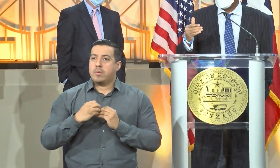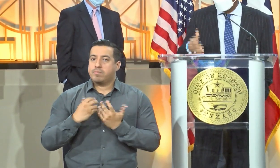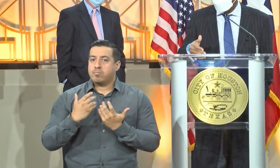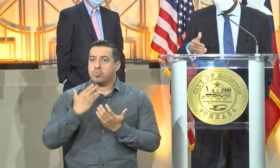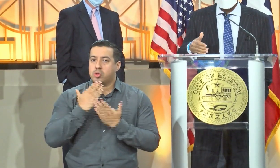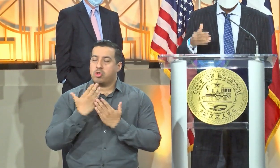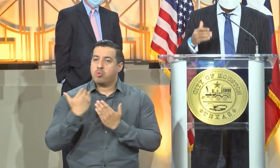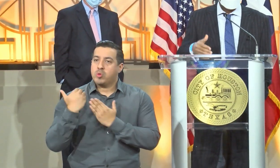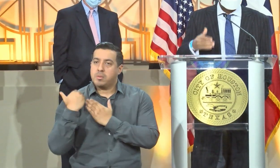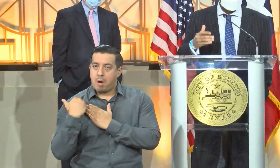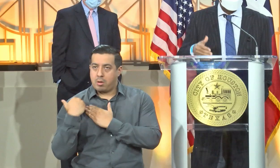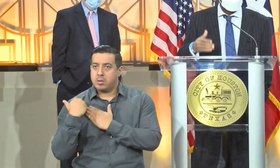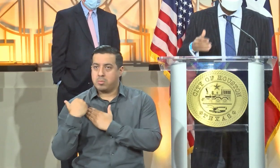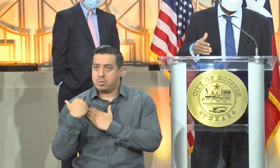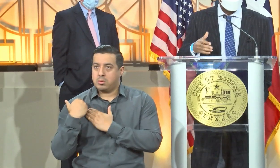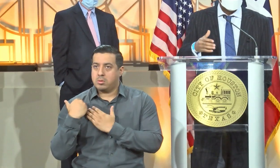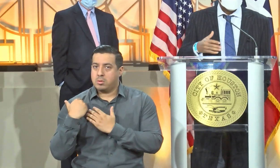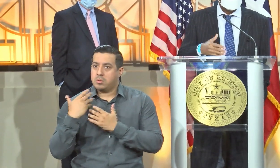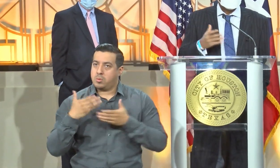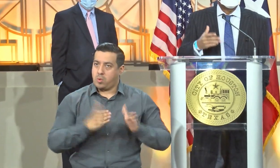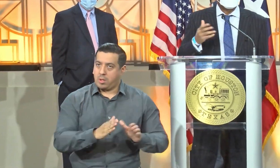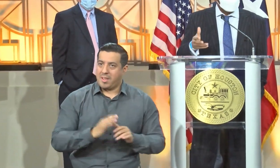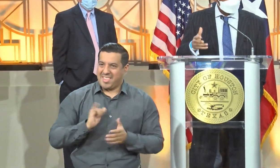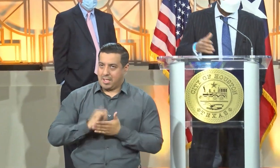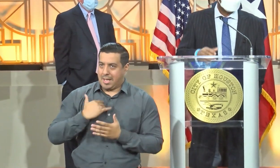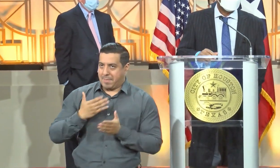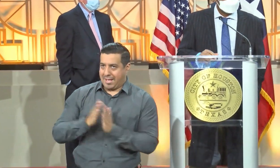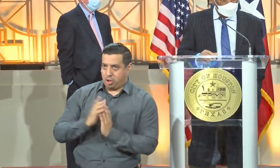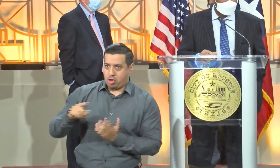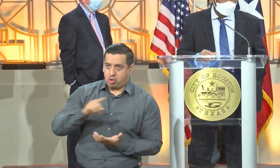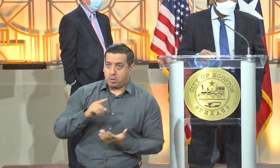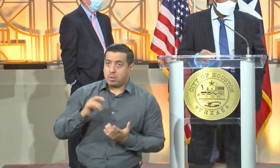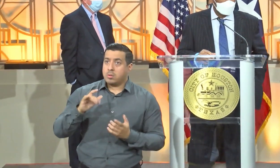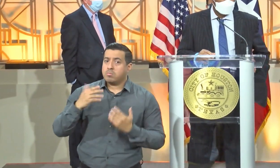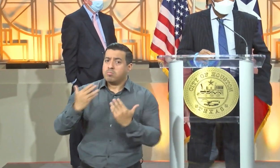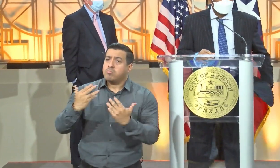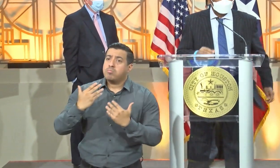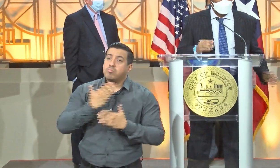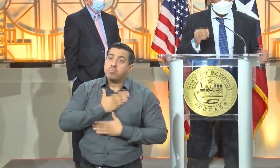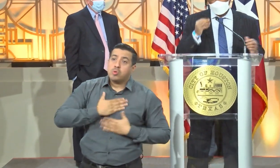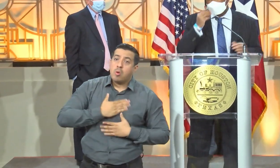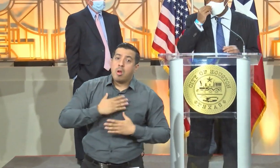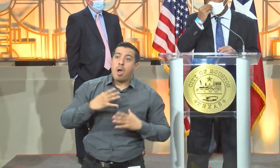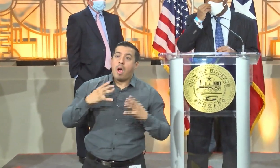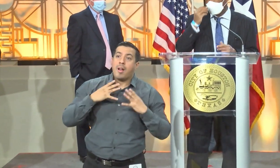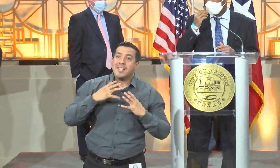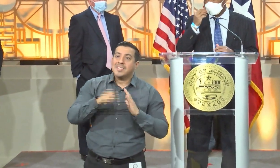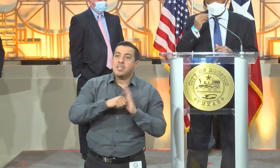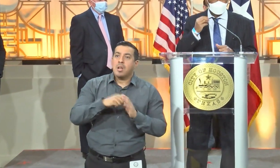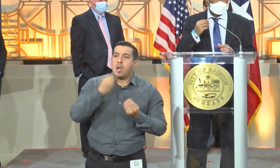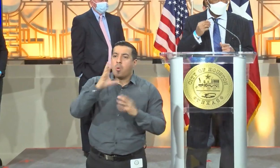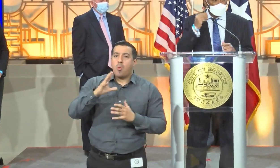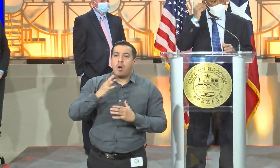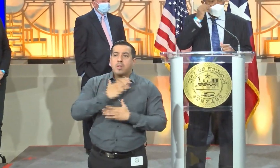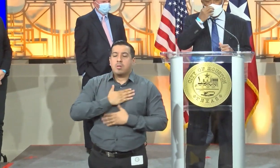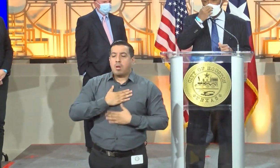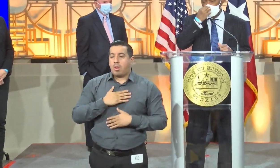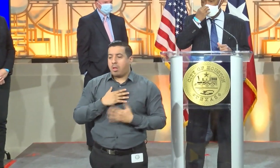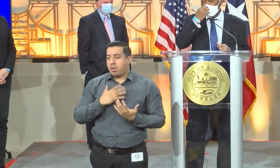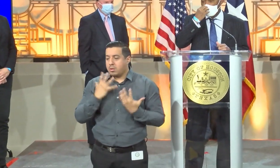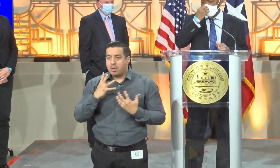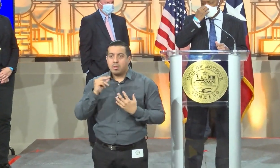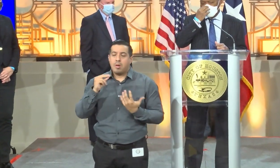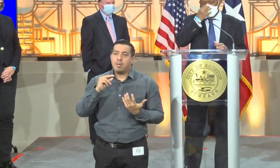responsible fashion, and that's what I'm asking you to do. Let's enjoy the holiday season. I don't want us to take the joy out, so ho, ho,